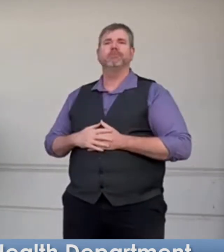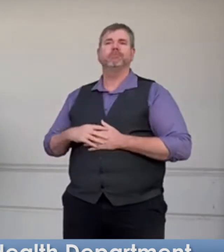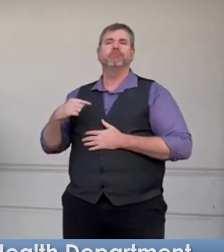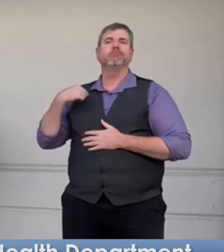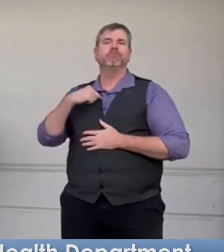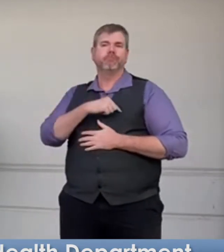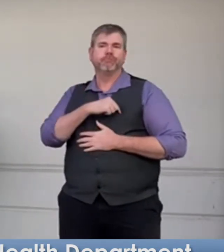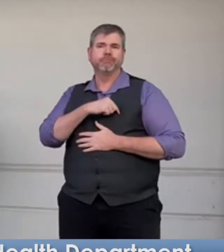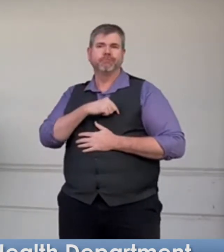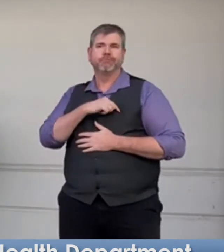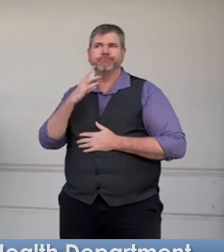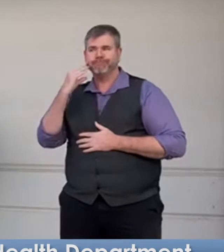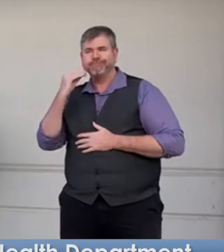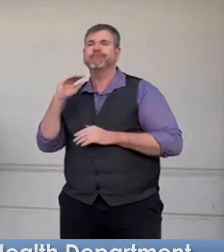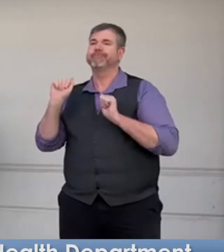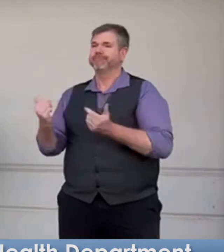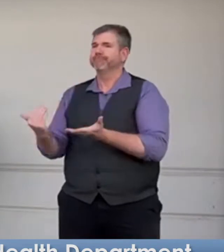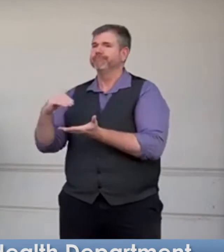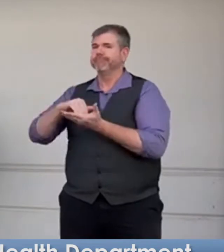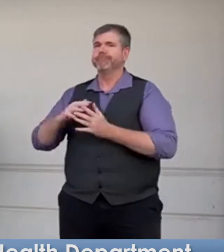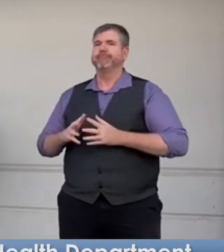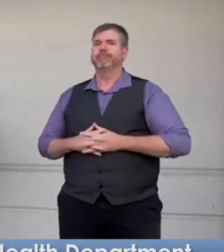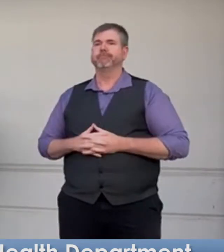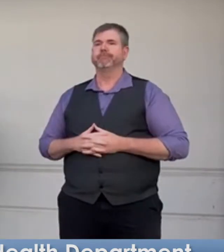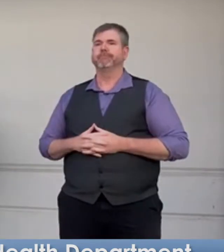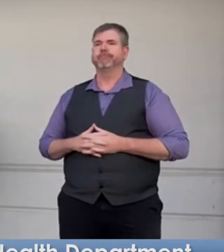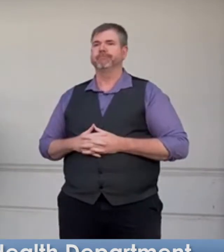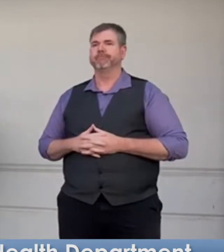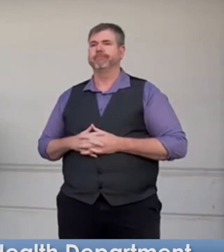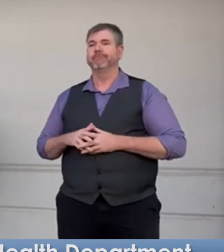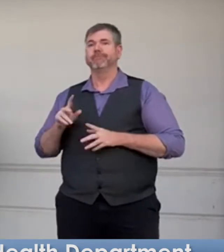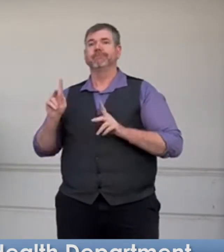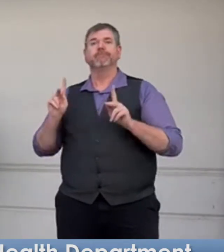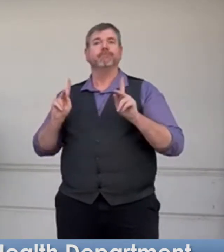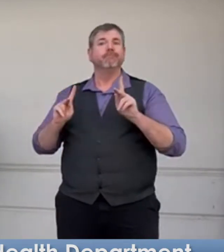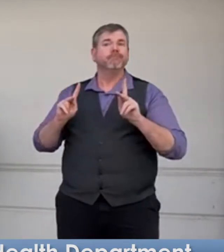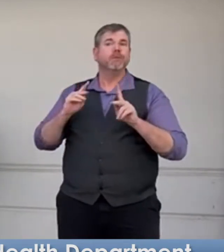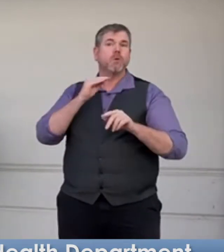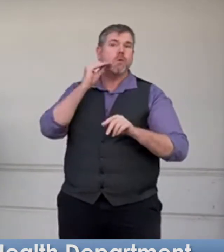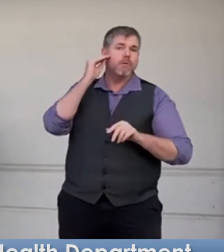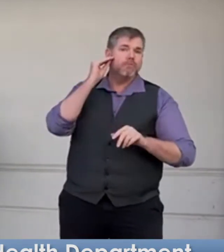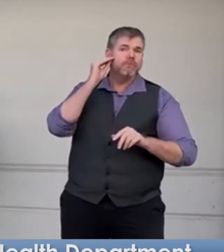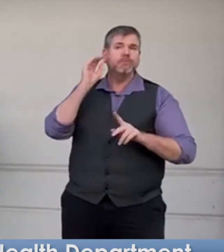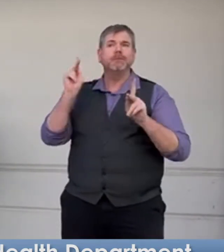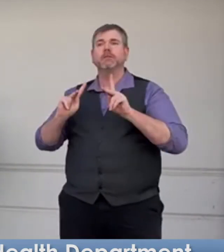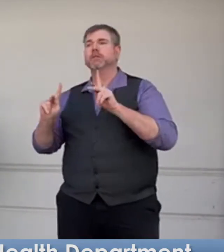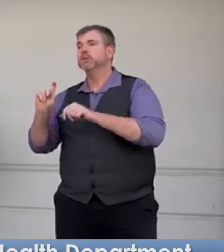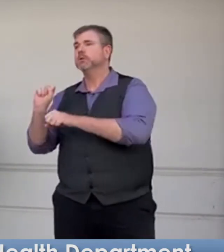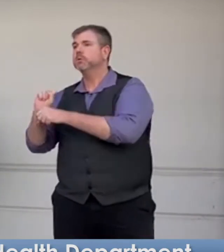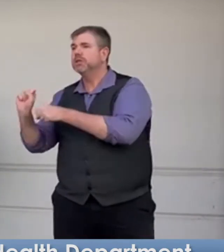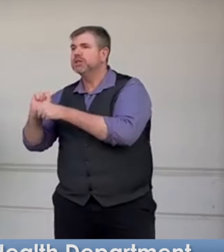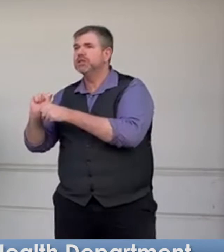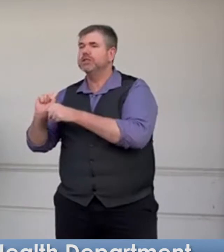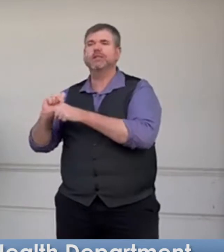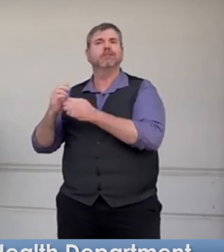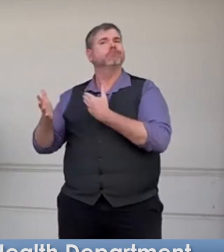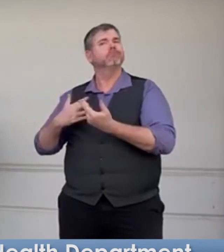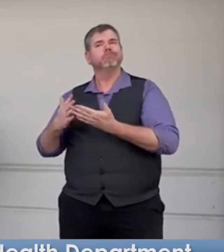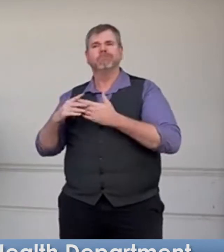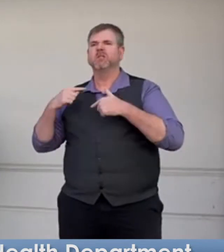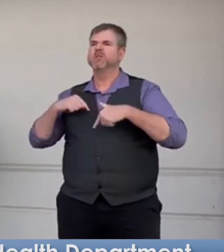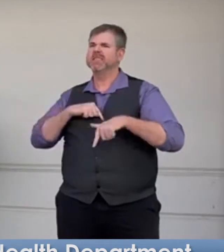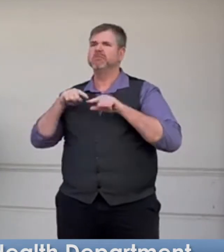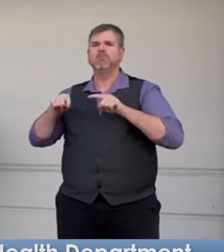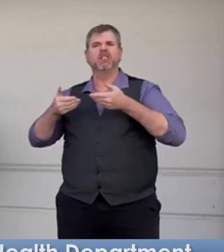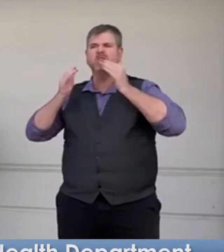take this extremely seriously. Extremely seriously. We know that this virus can spread